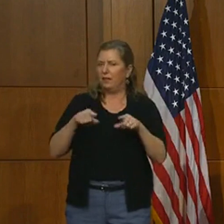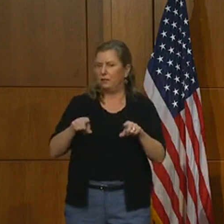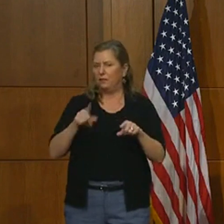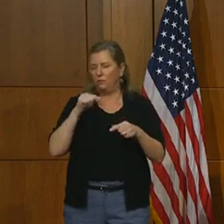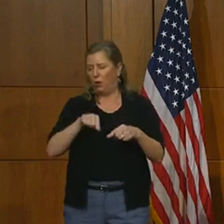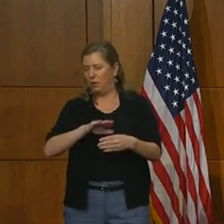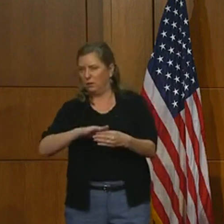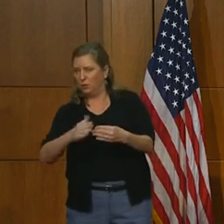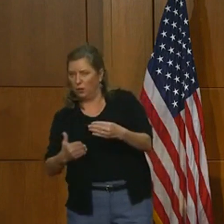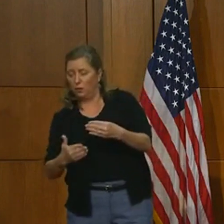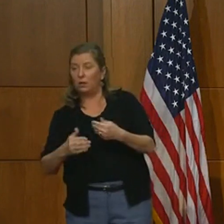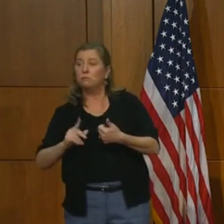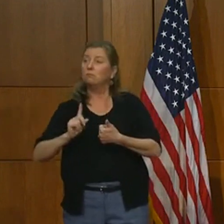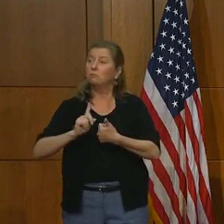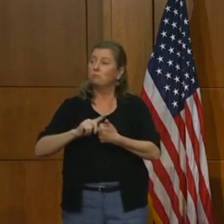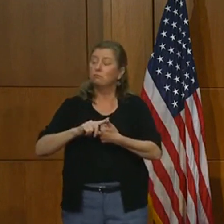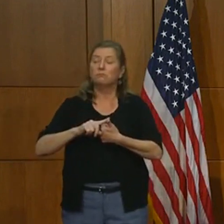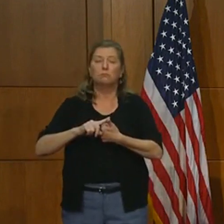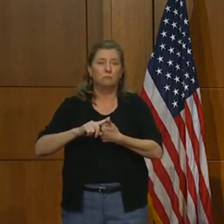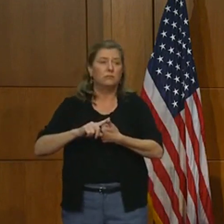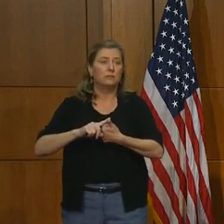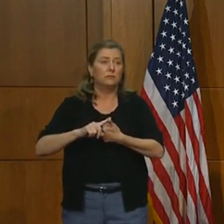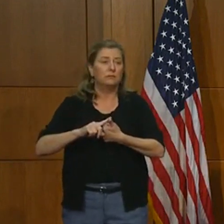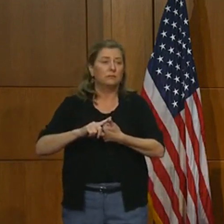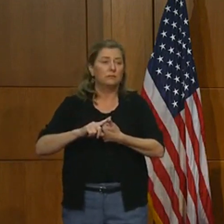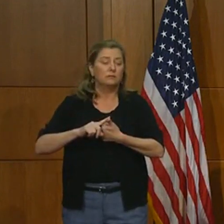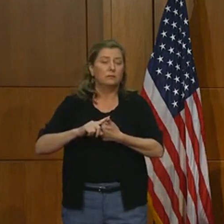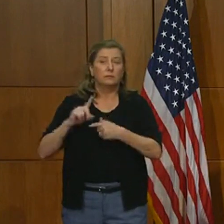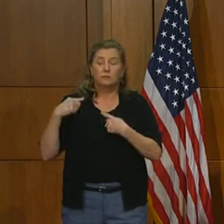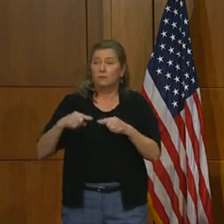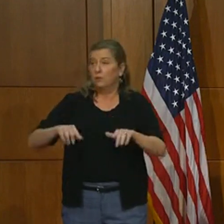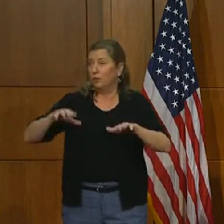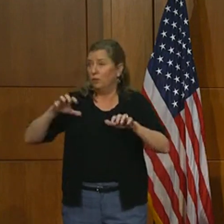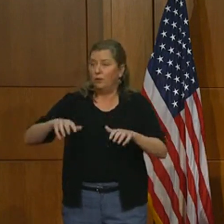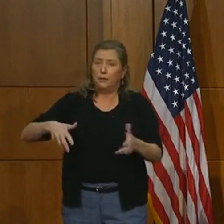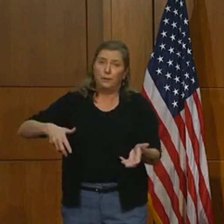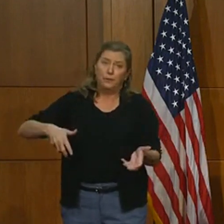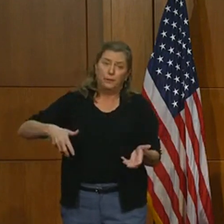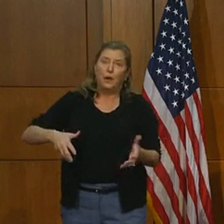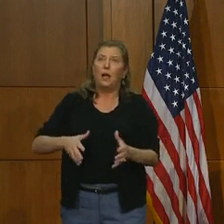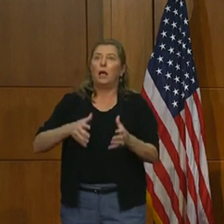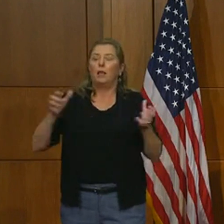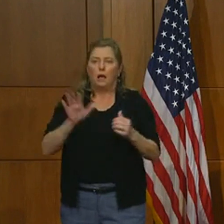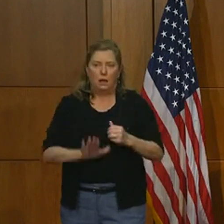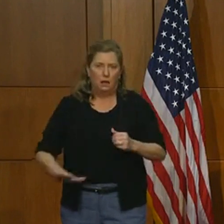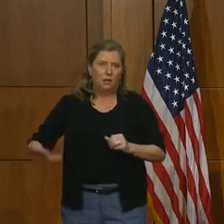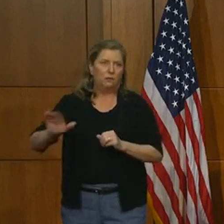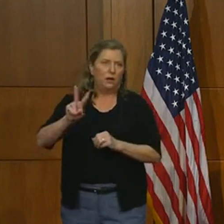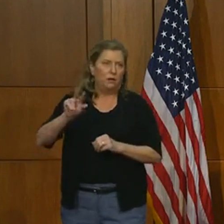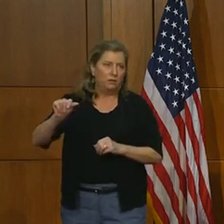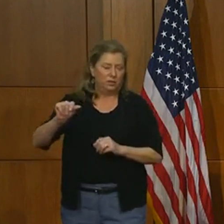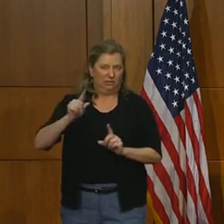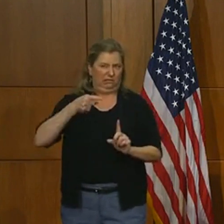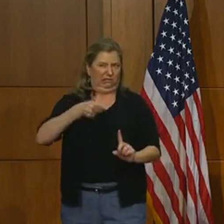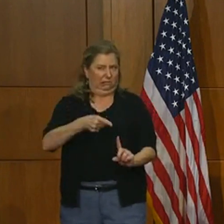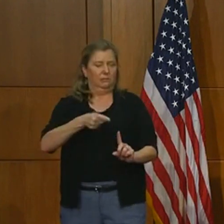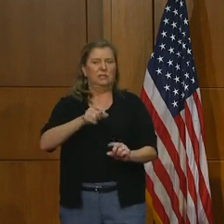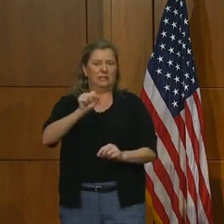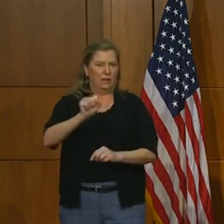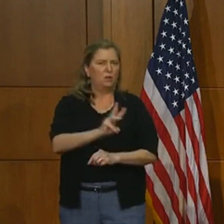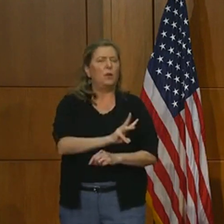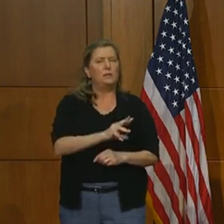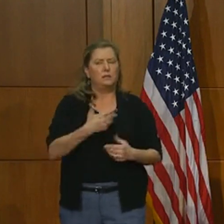weekend. One, as I mentioned earlier, it has been raining a great deal across much of the Commonwealth, especially in